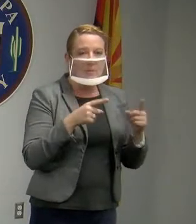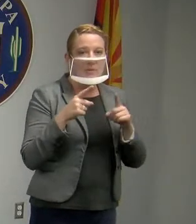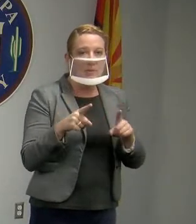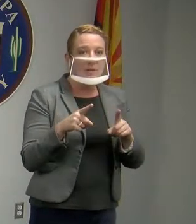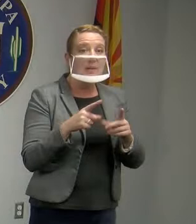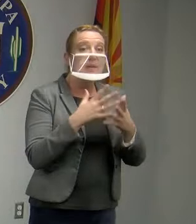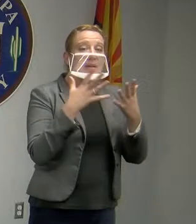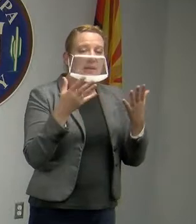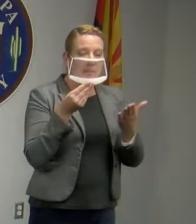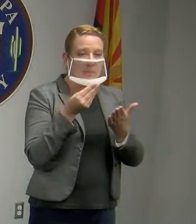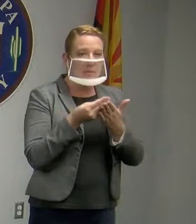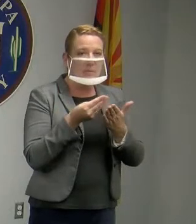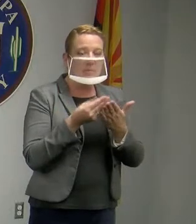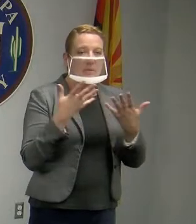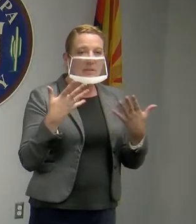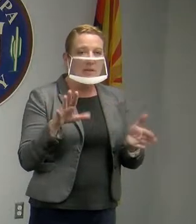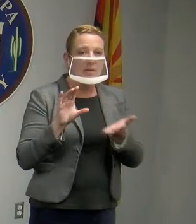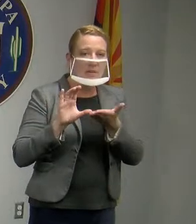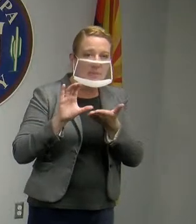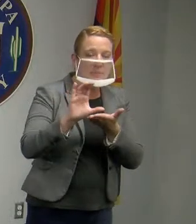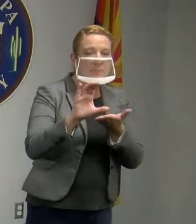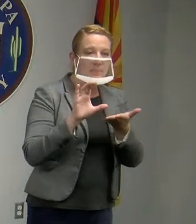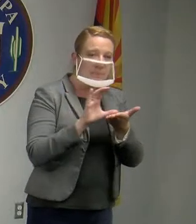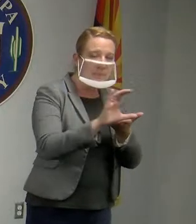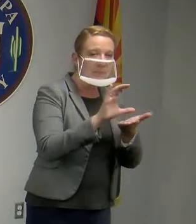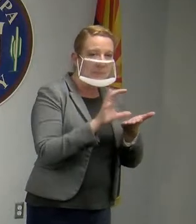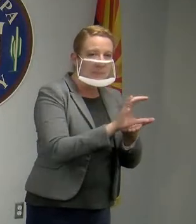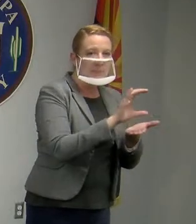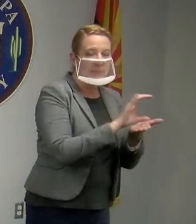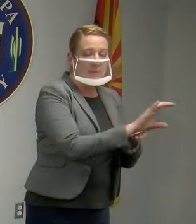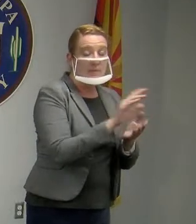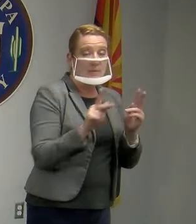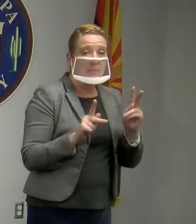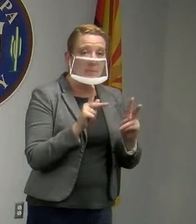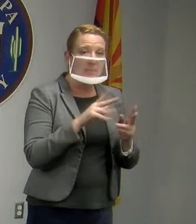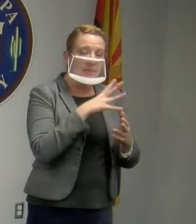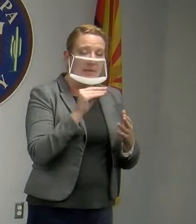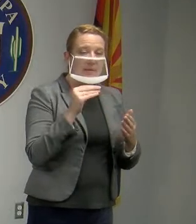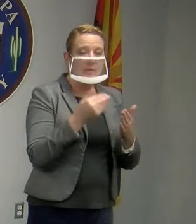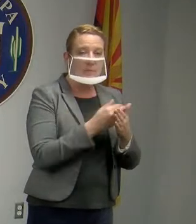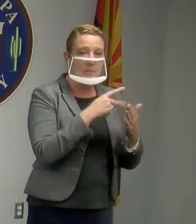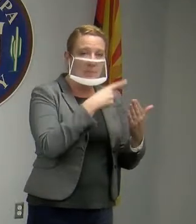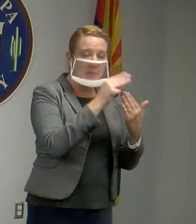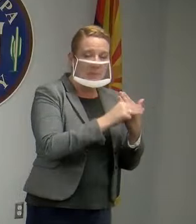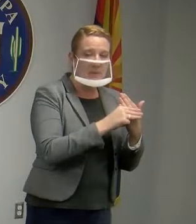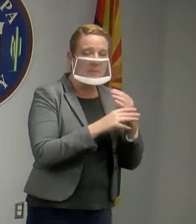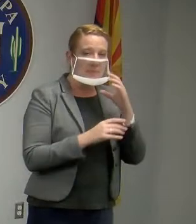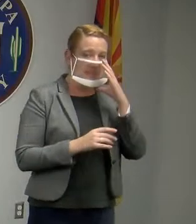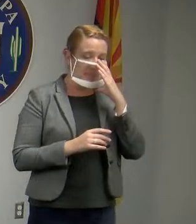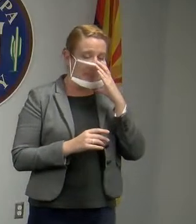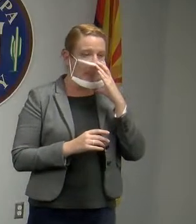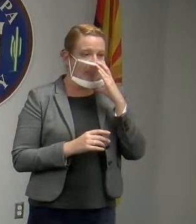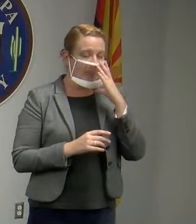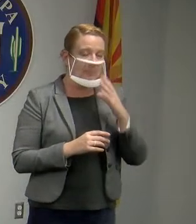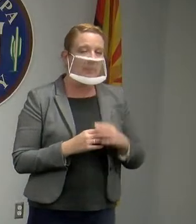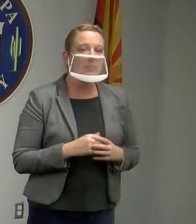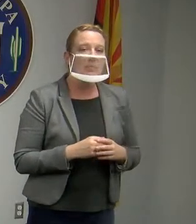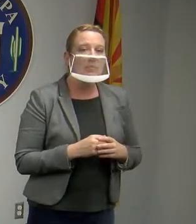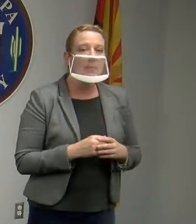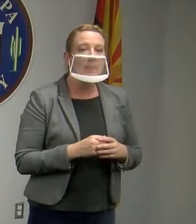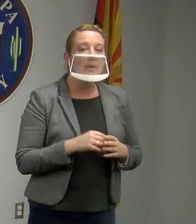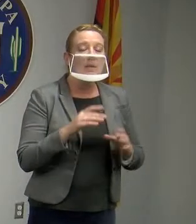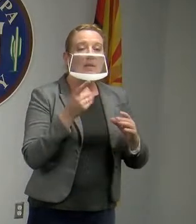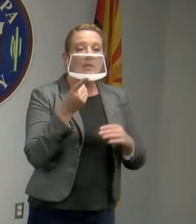has already gone out in response to those applications. And then we will open it up to questions. I do have Dr.